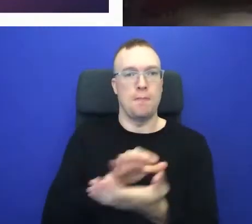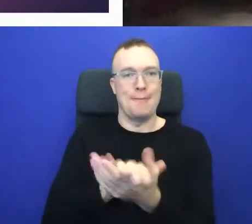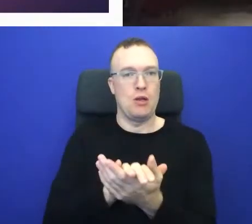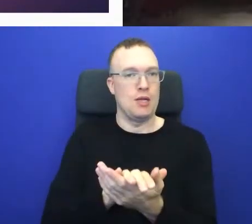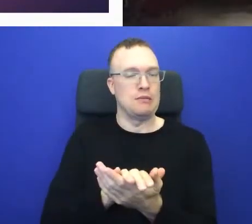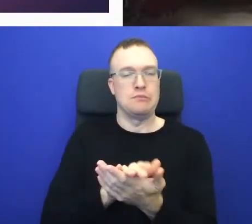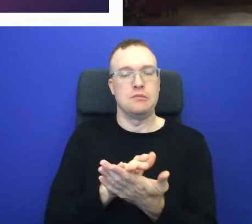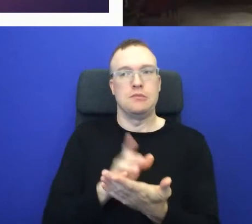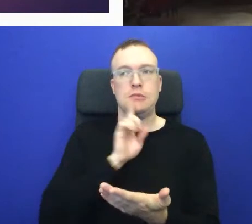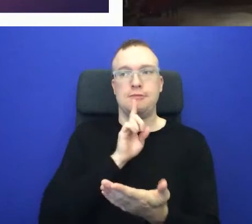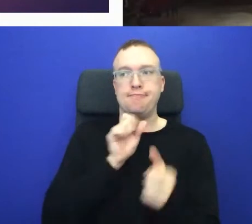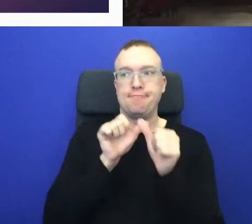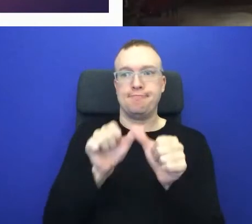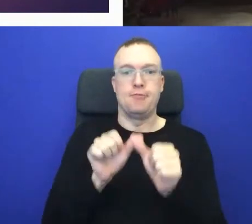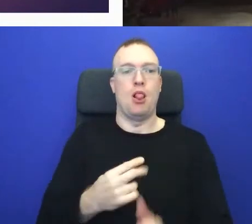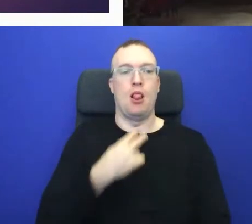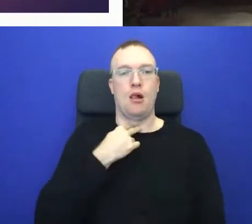else much. She's just kind of stuck here.